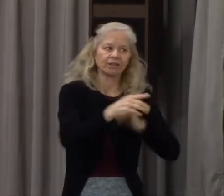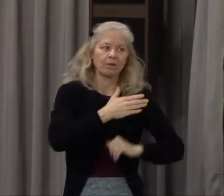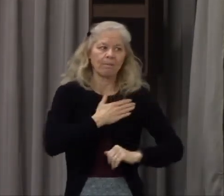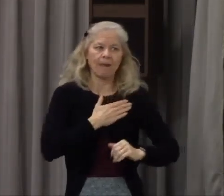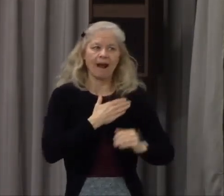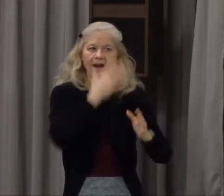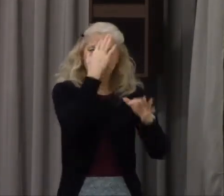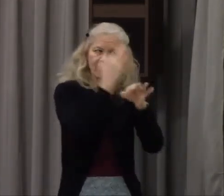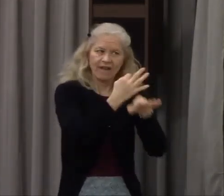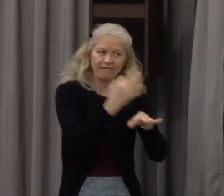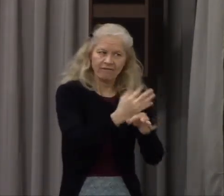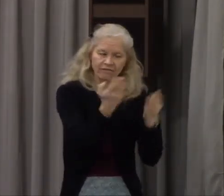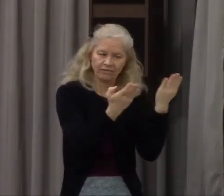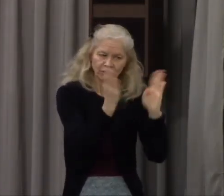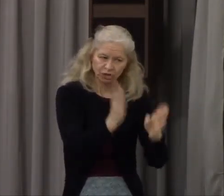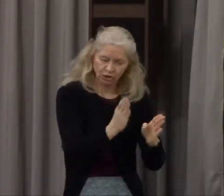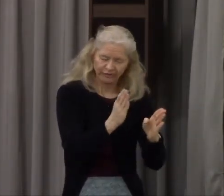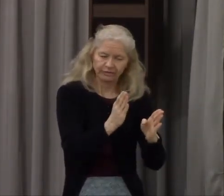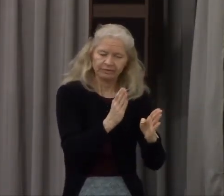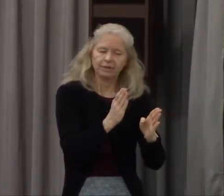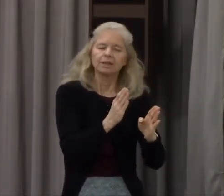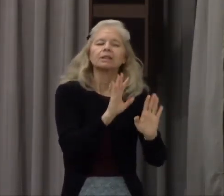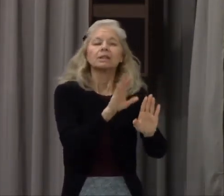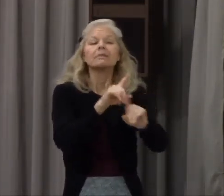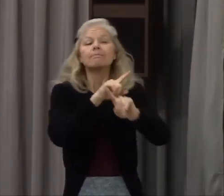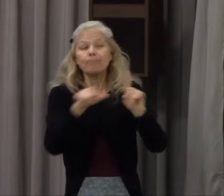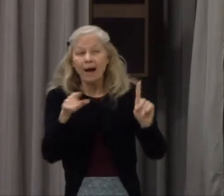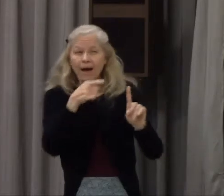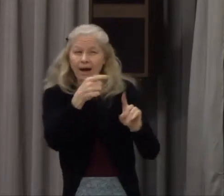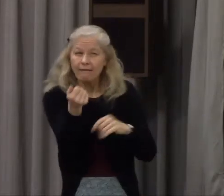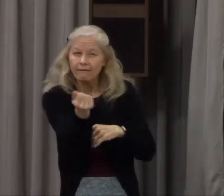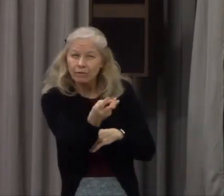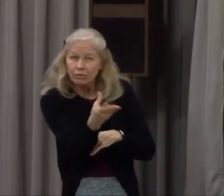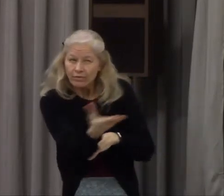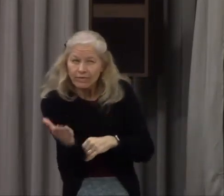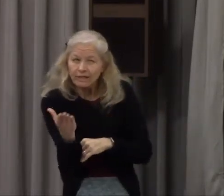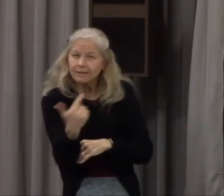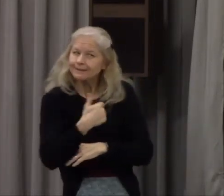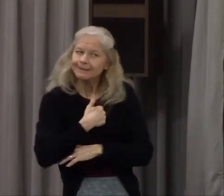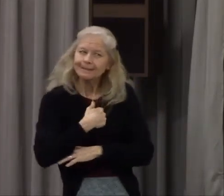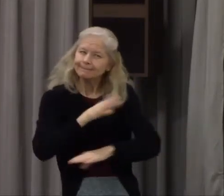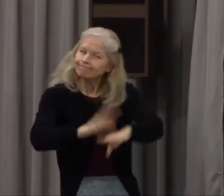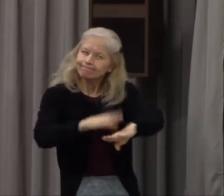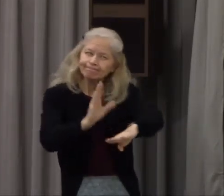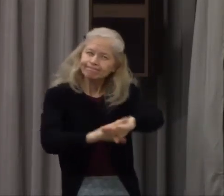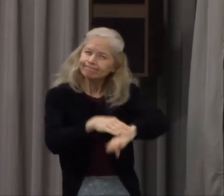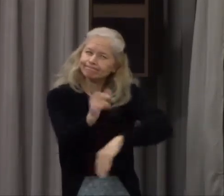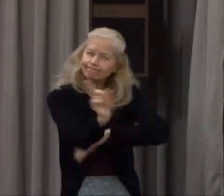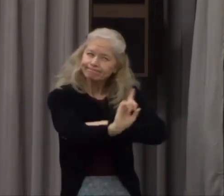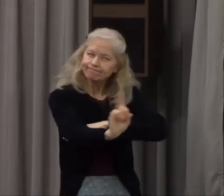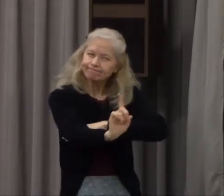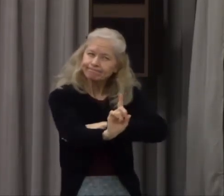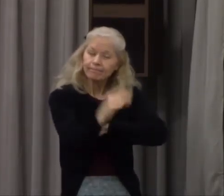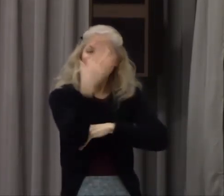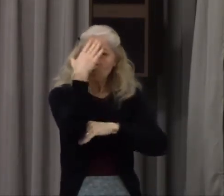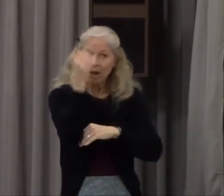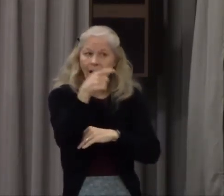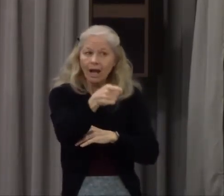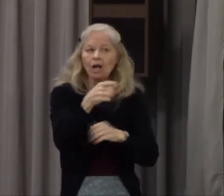Because thou hast there then that hold the doctrine of Balaam, who taught Balak